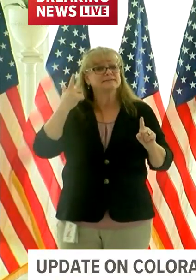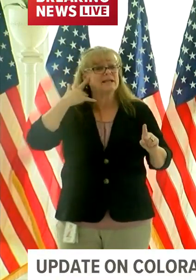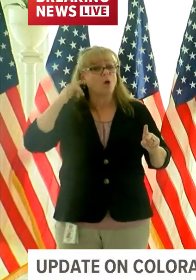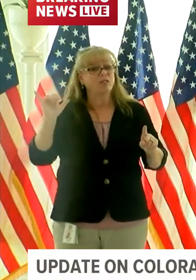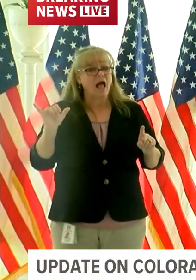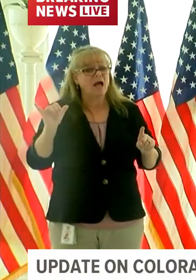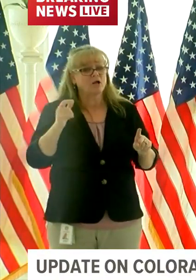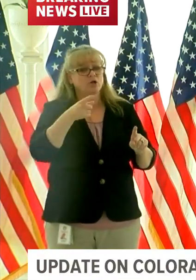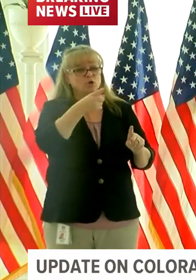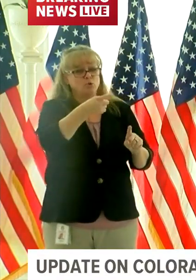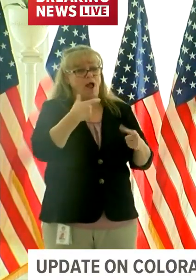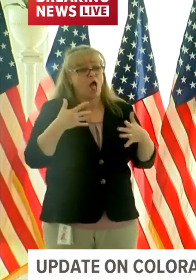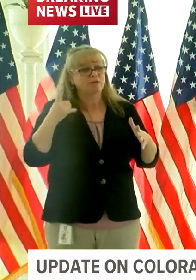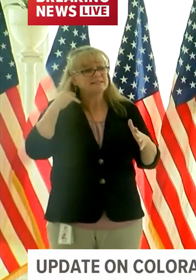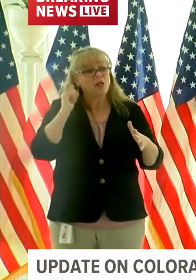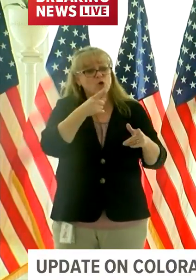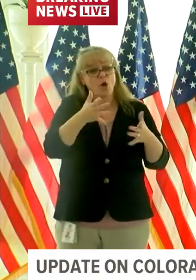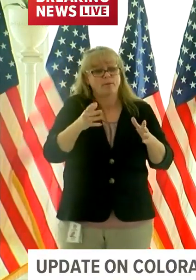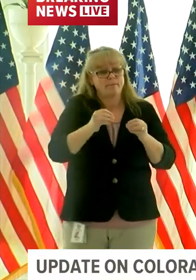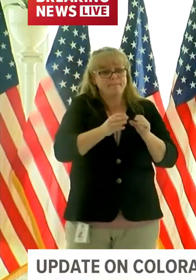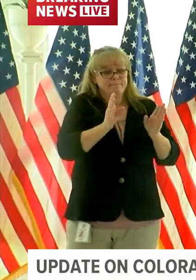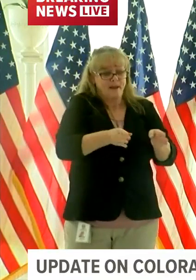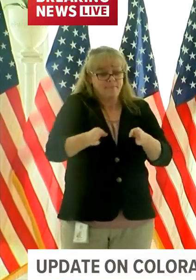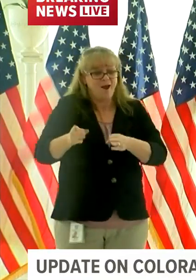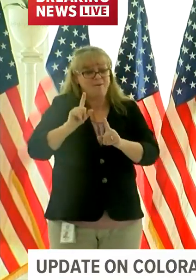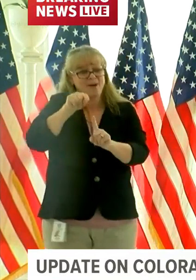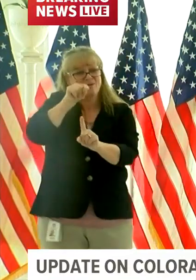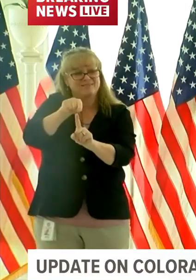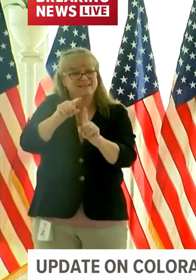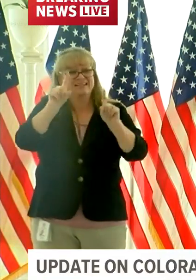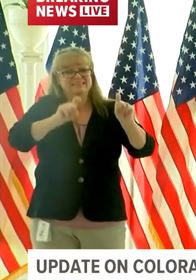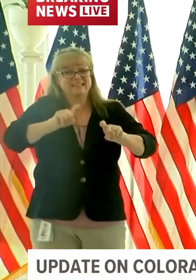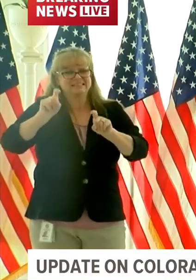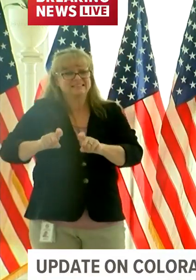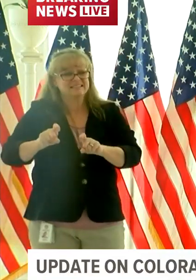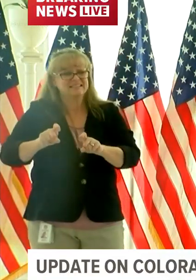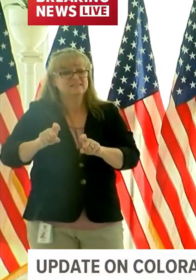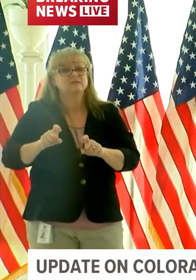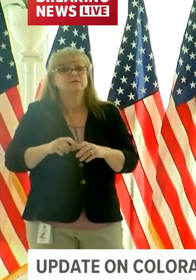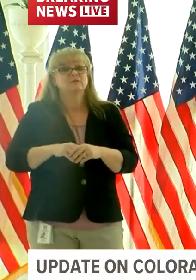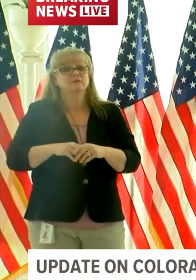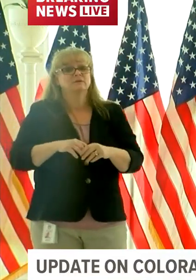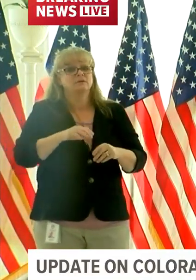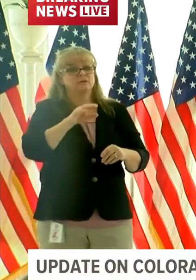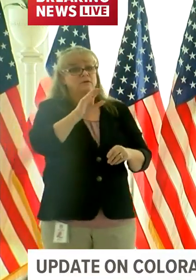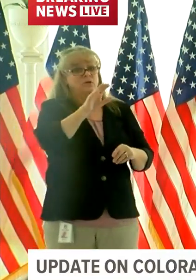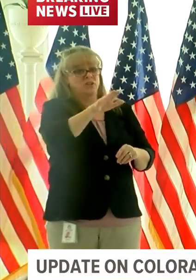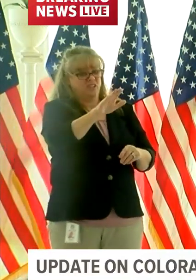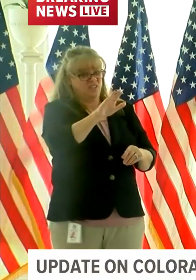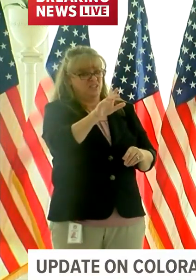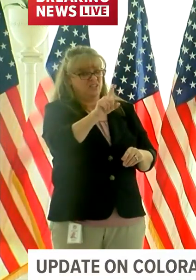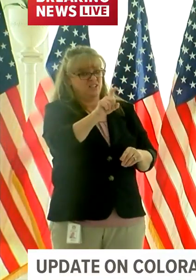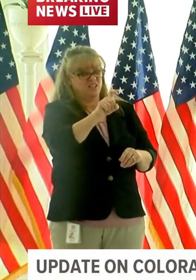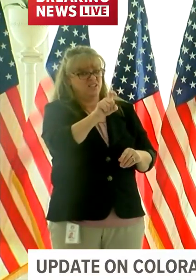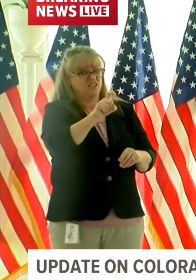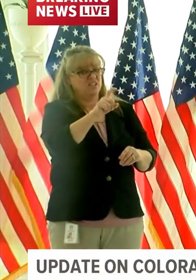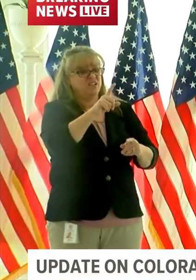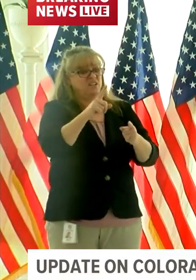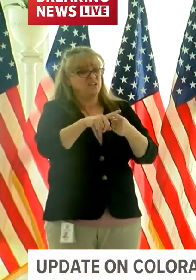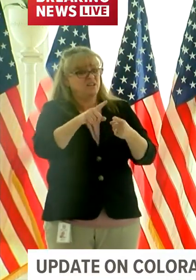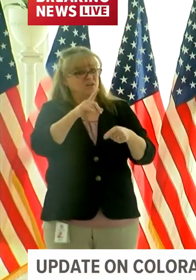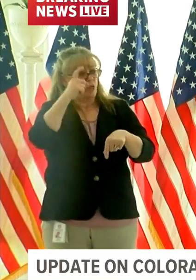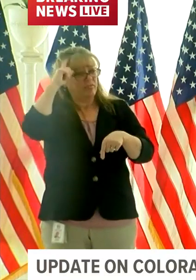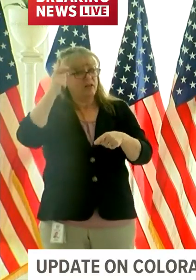what testing we're going to need, what that system's going to have to look like. But can you share, are we anywhere close to adequate system